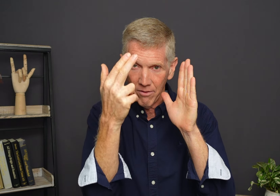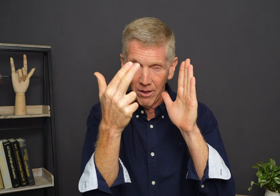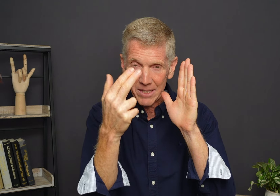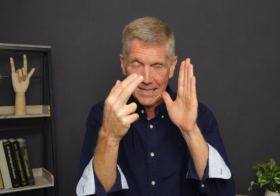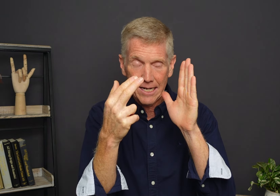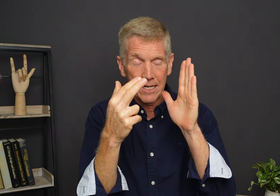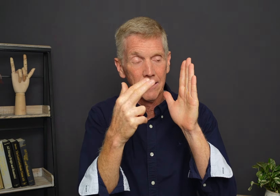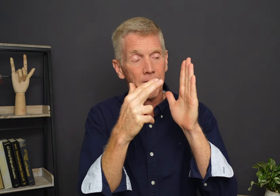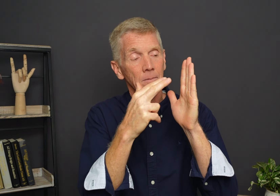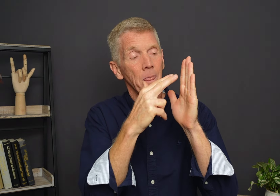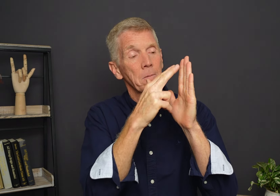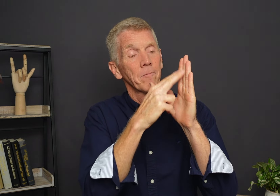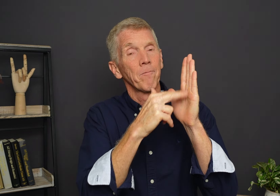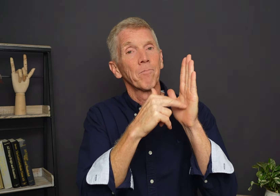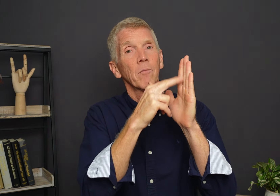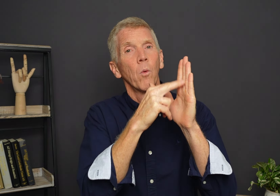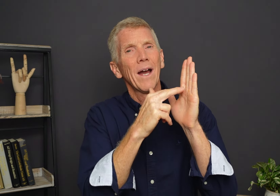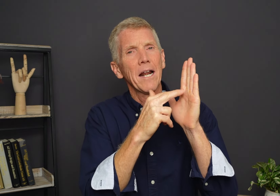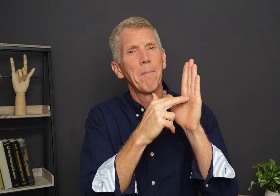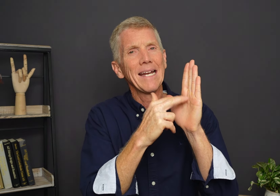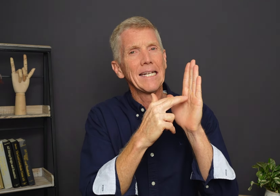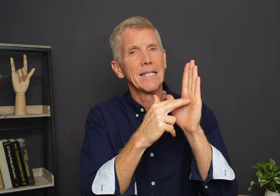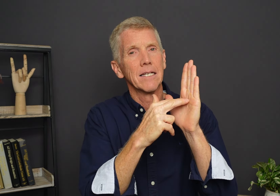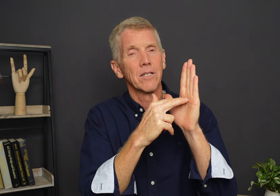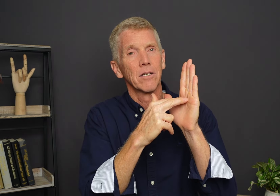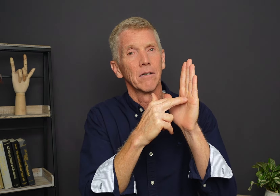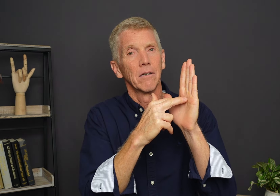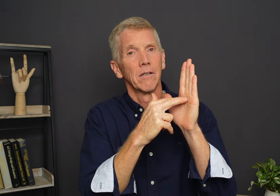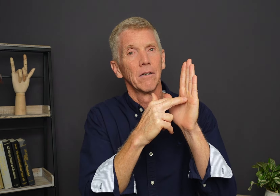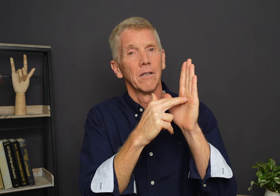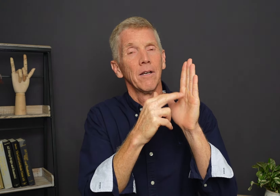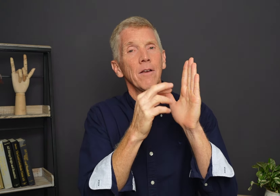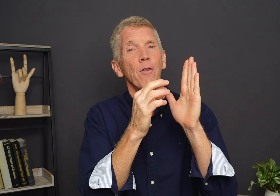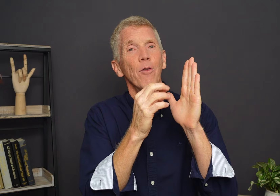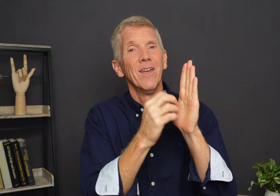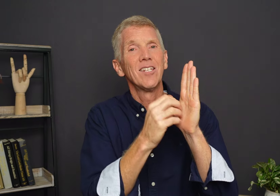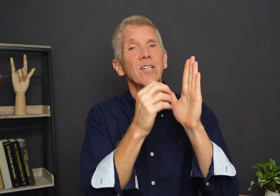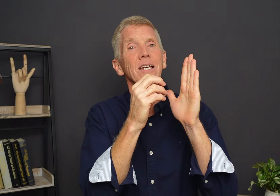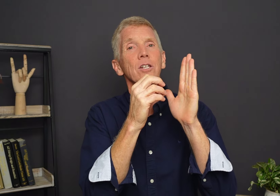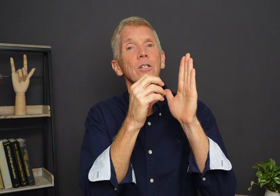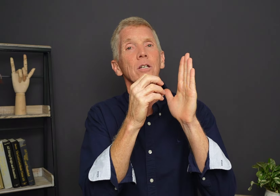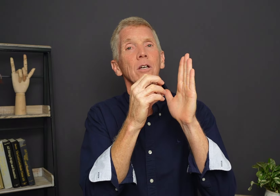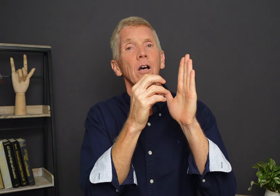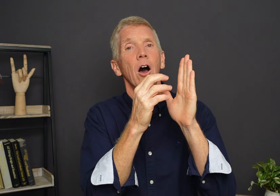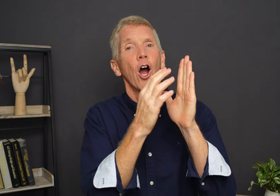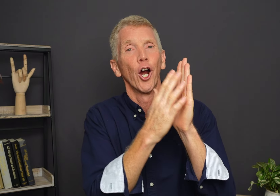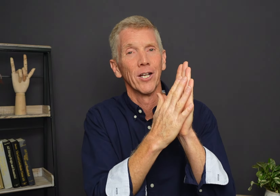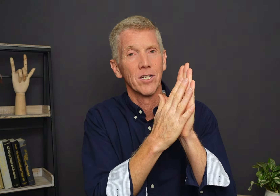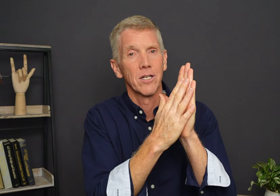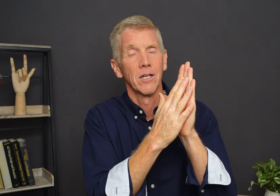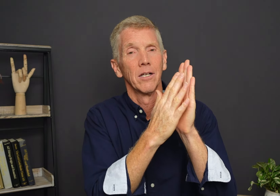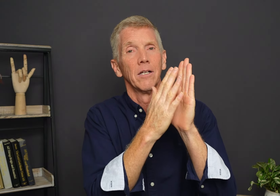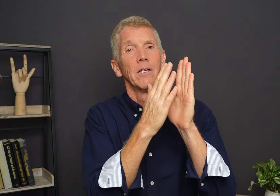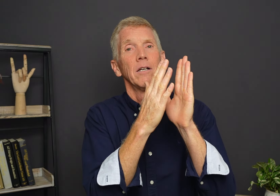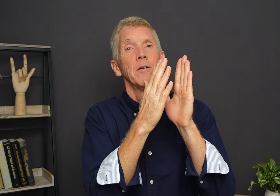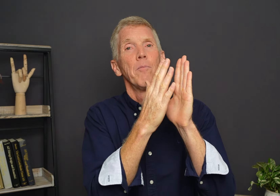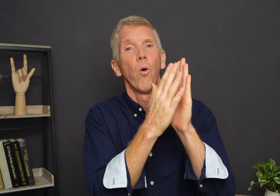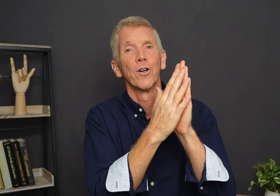Thumb extended. What kind of painting is this? This is artist,